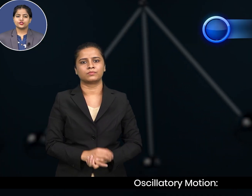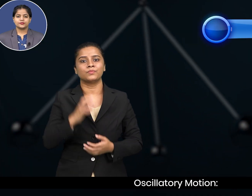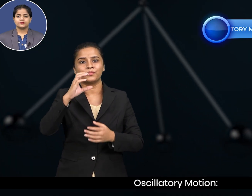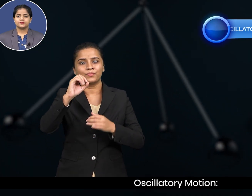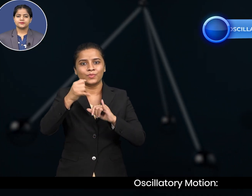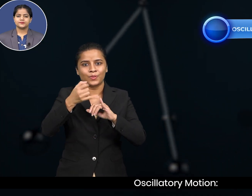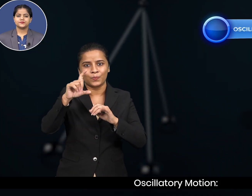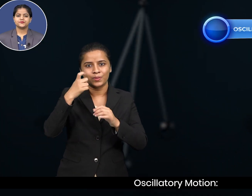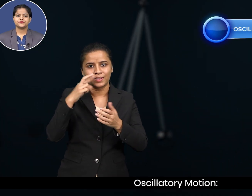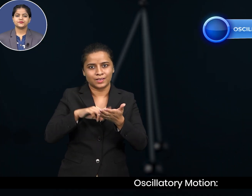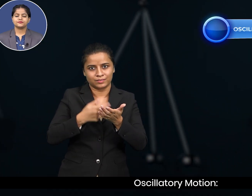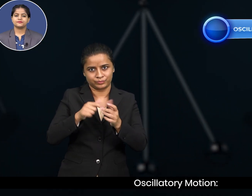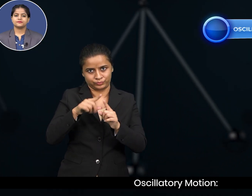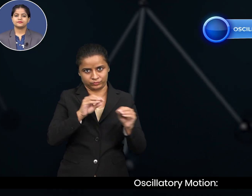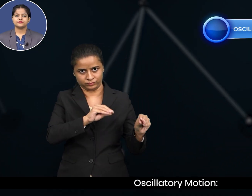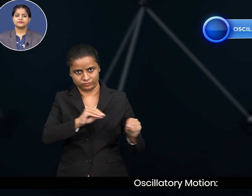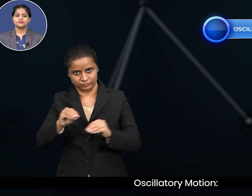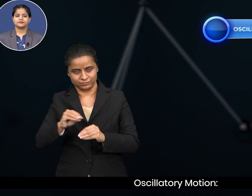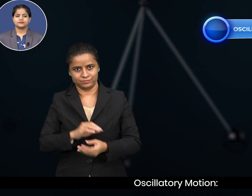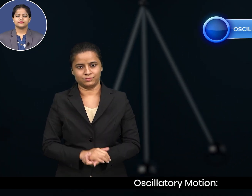Oscillatory motion.